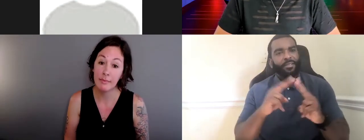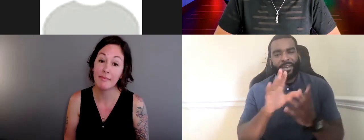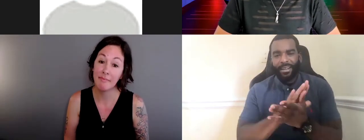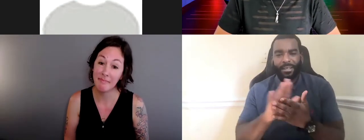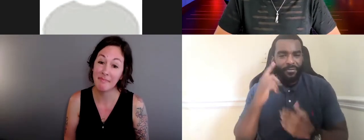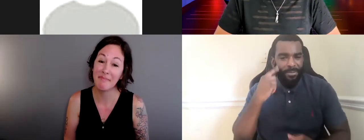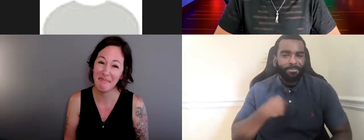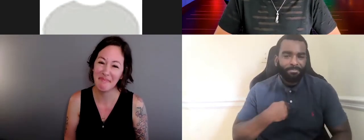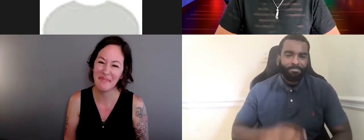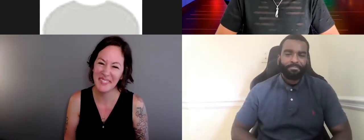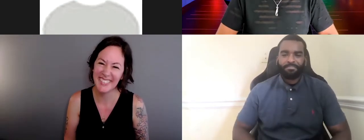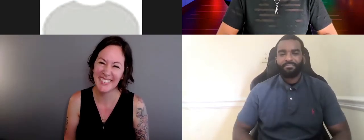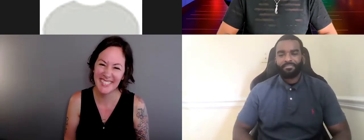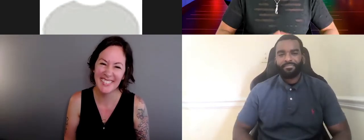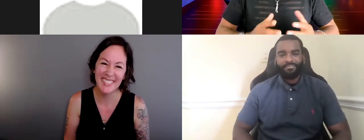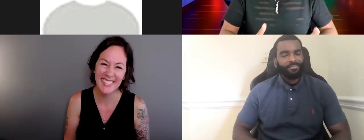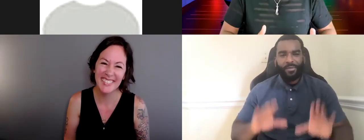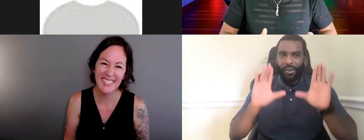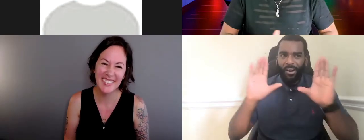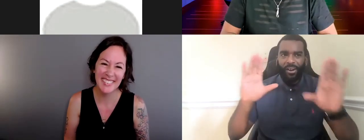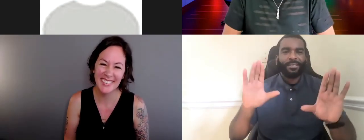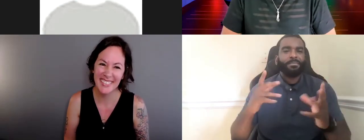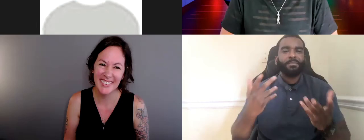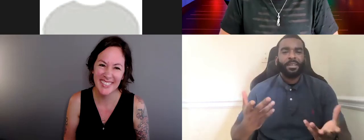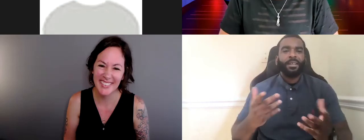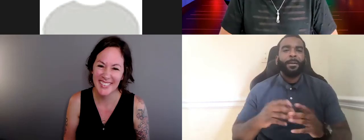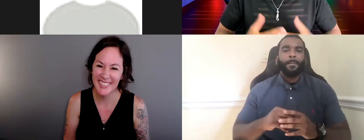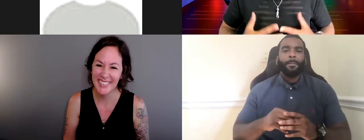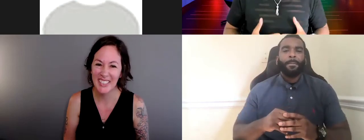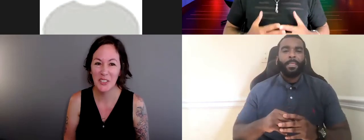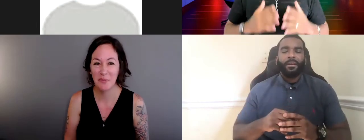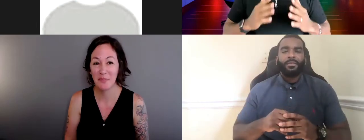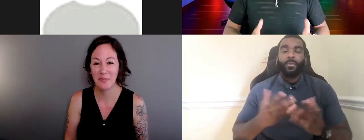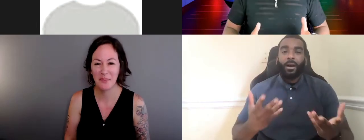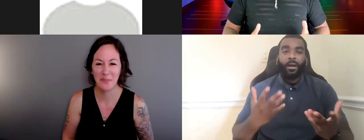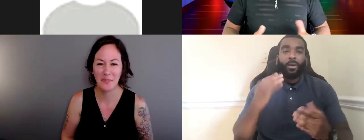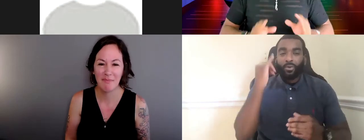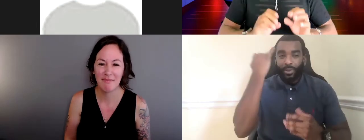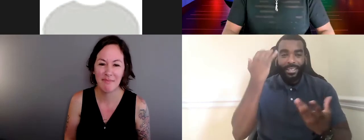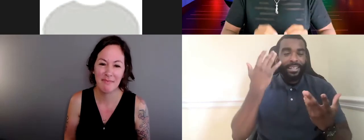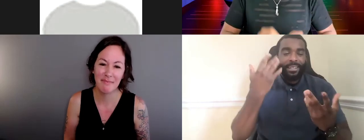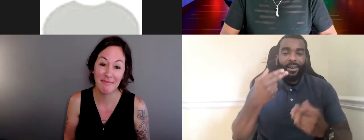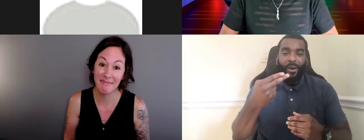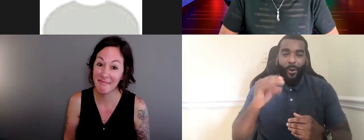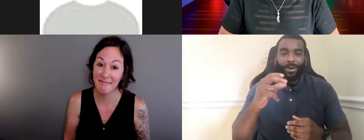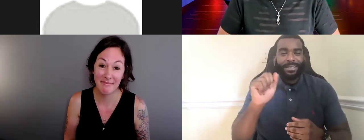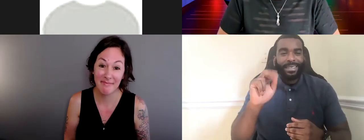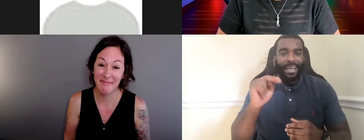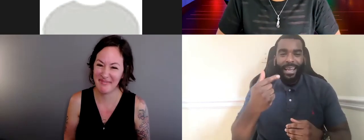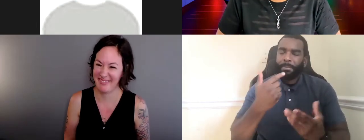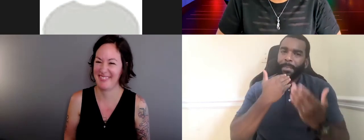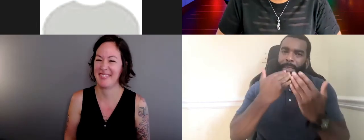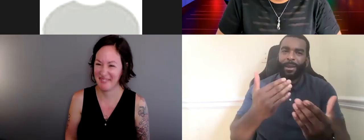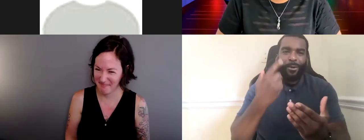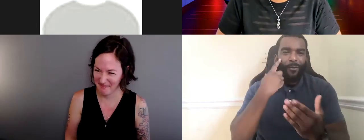Mm-hmm. Mm-hmm. Awesome. Yes. Well, Julie Hochgesang, thank you for